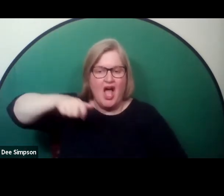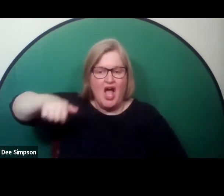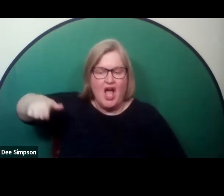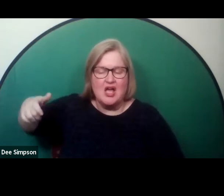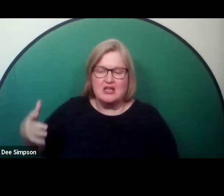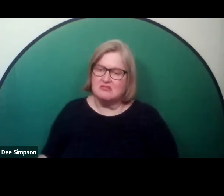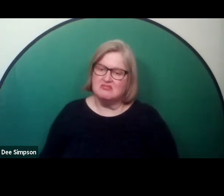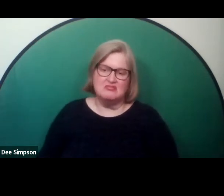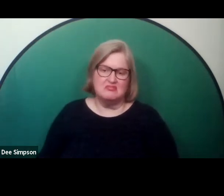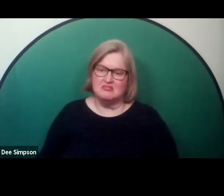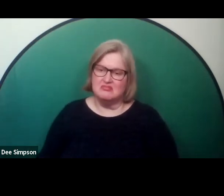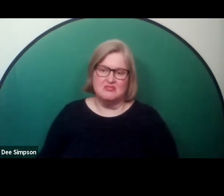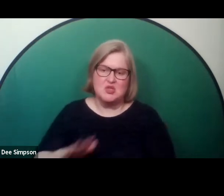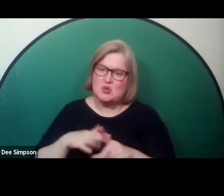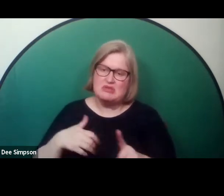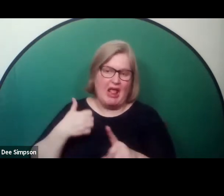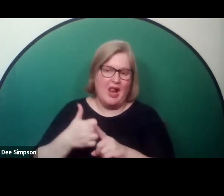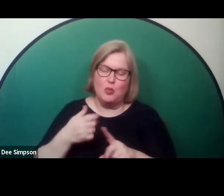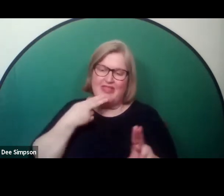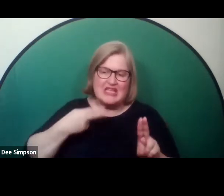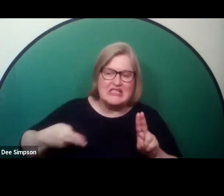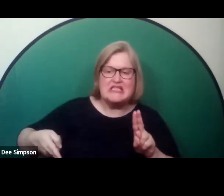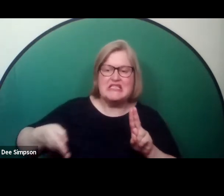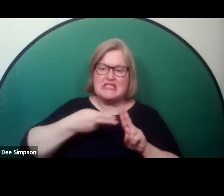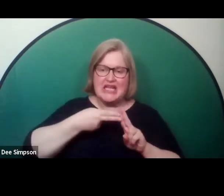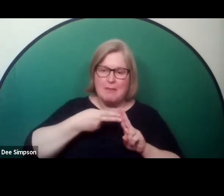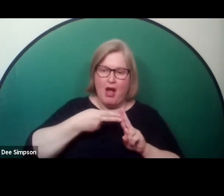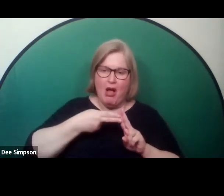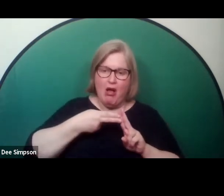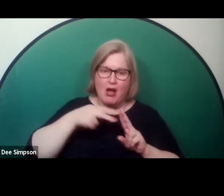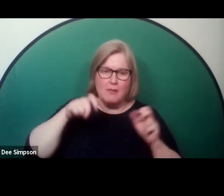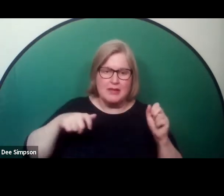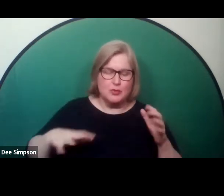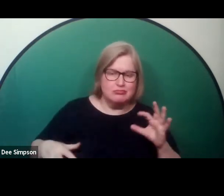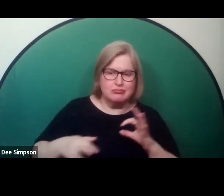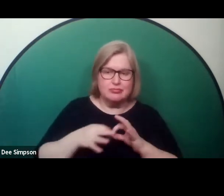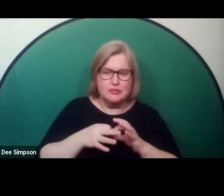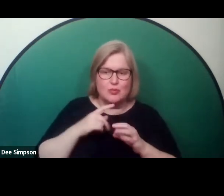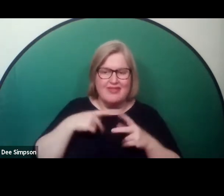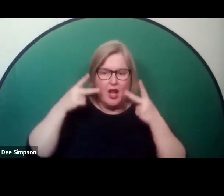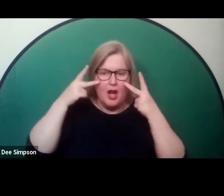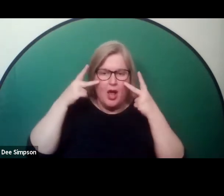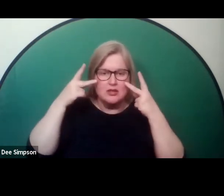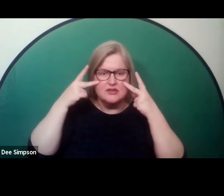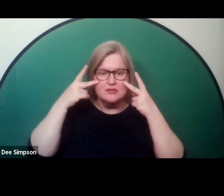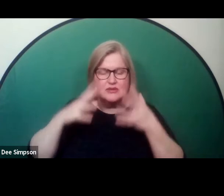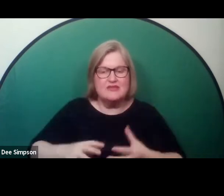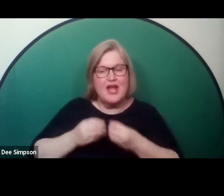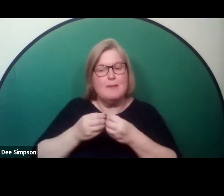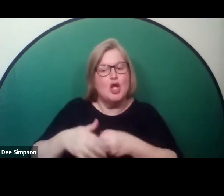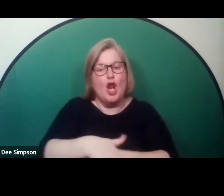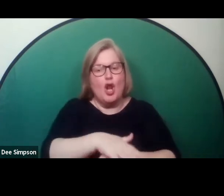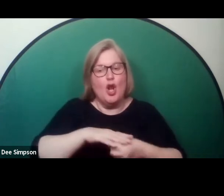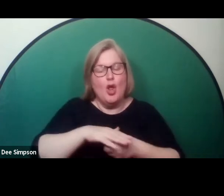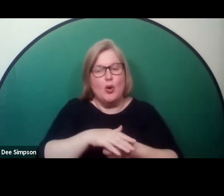with stigma associated with eyeglasses. And we've been working with Wazi to develop local manufacturing capacities for